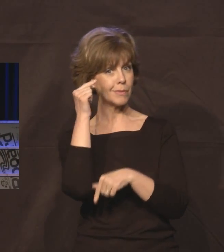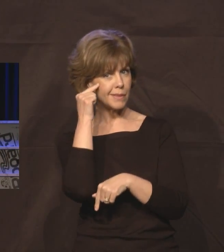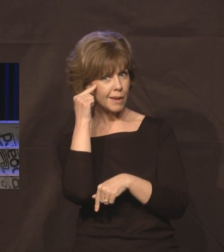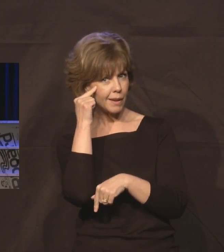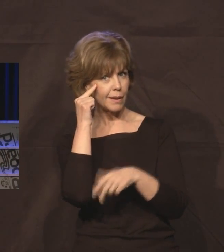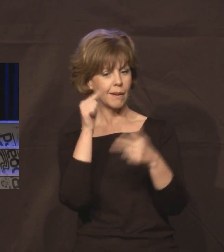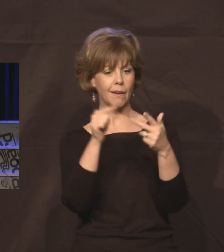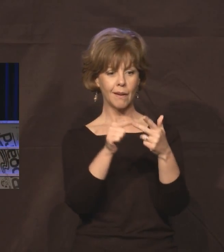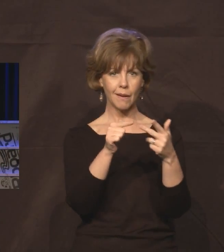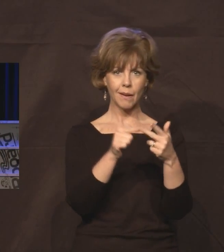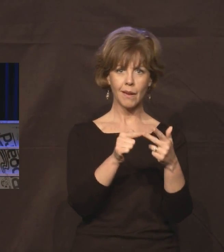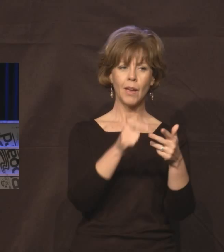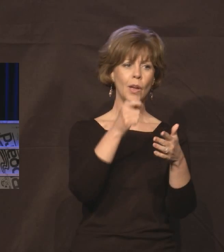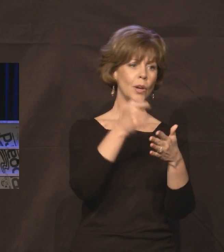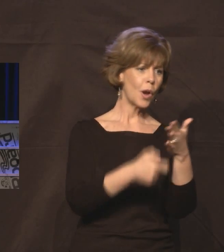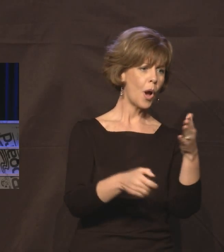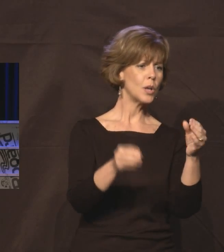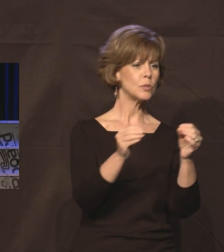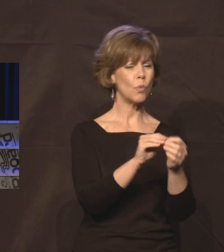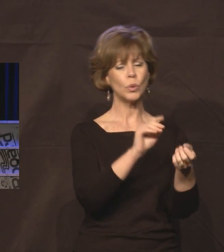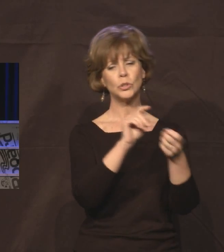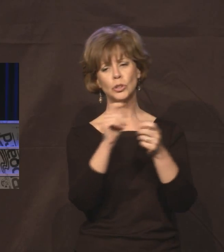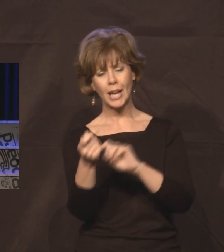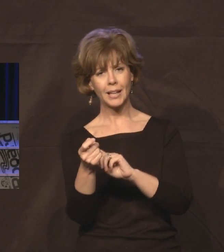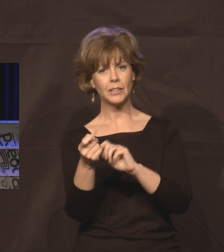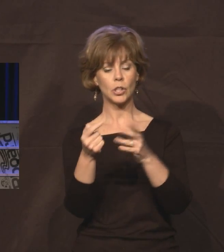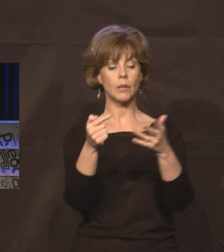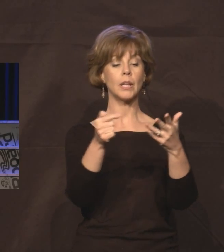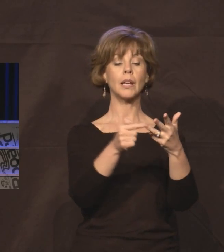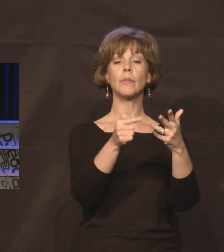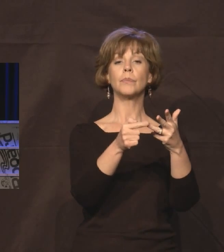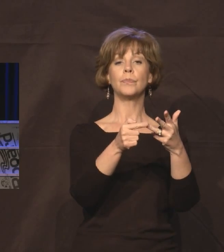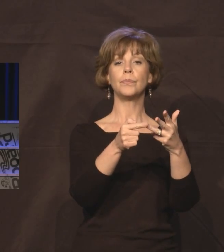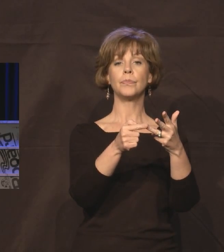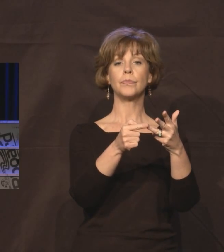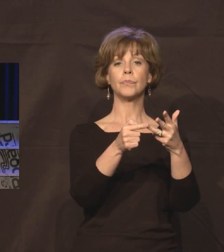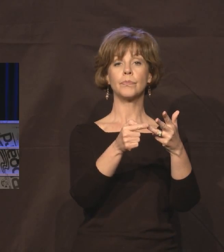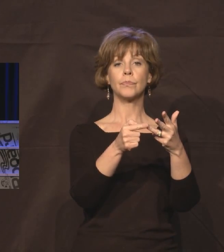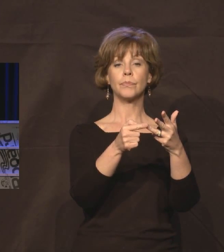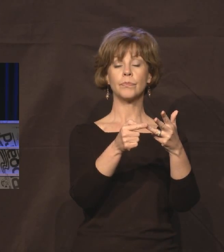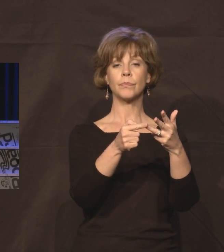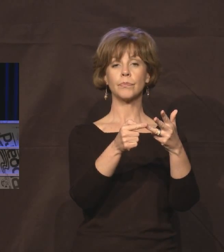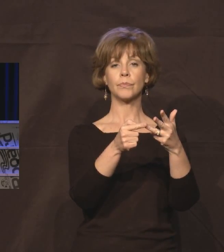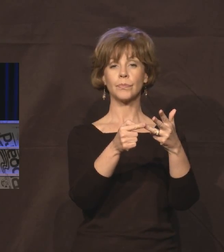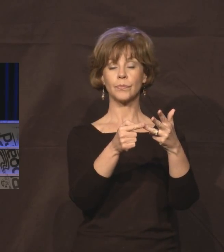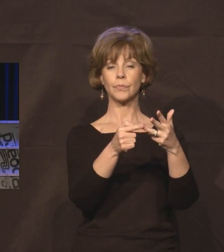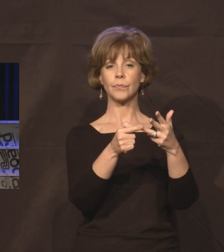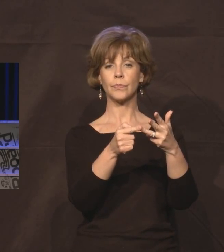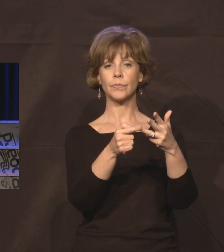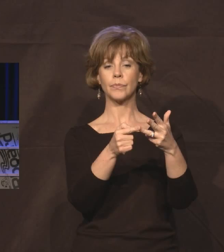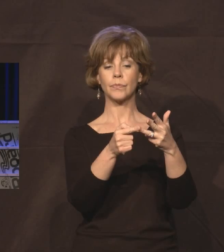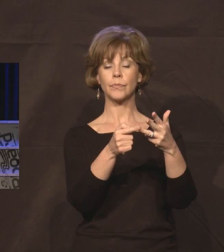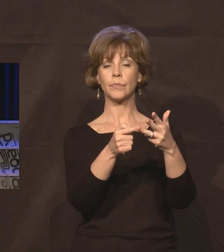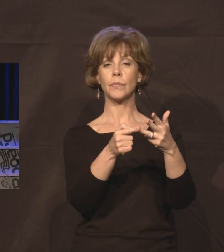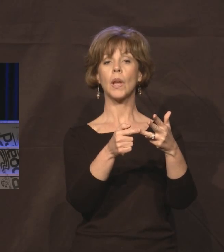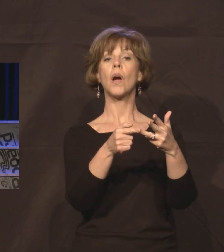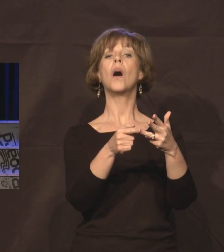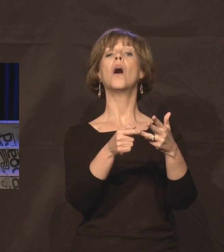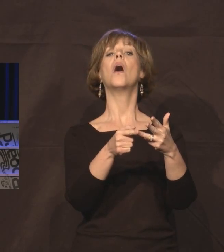in change and what God wants to do in us. And then the final thing, which we actually kind of hammered in on last week, that remodeling is about